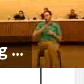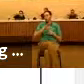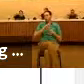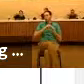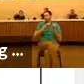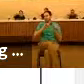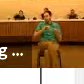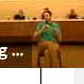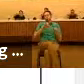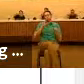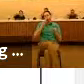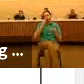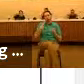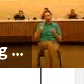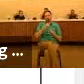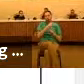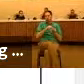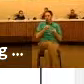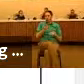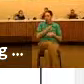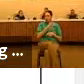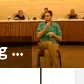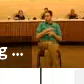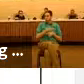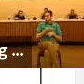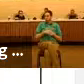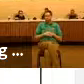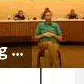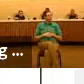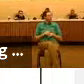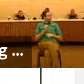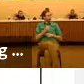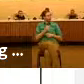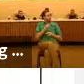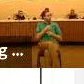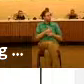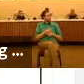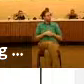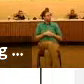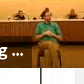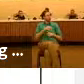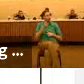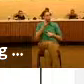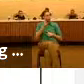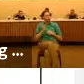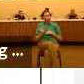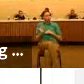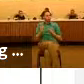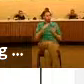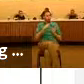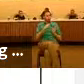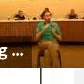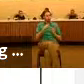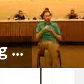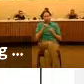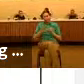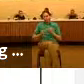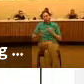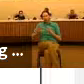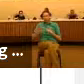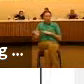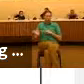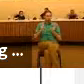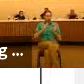That then, was it to the west is where it's sending it? That's correct. It will be redirected completely from that area,